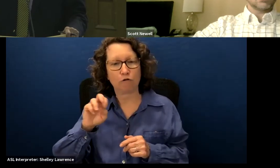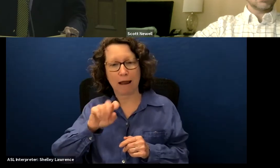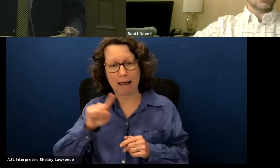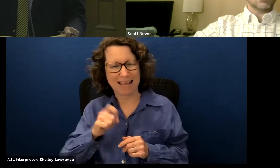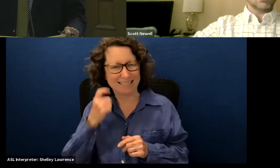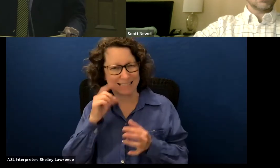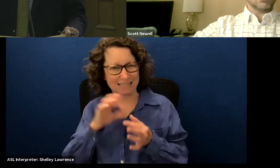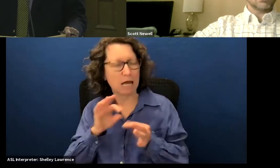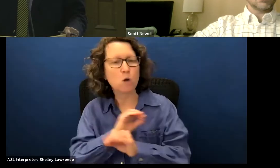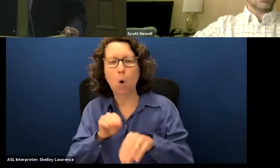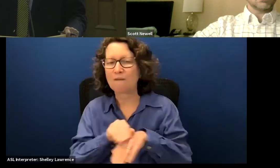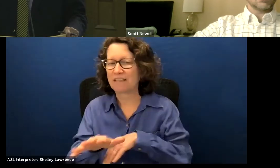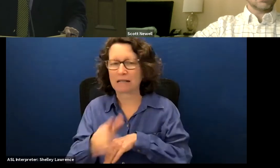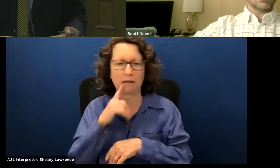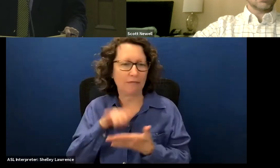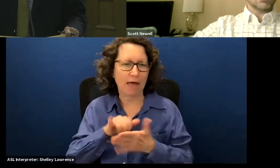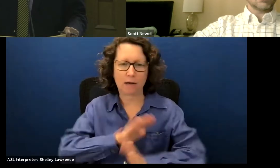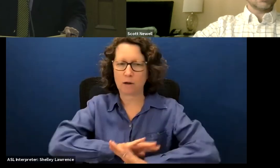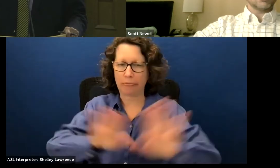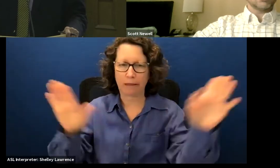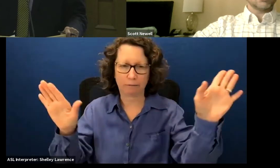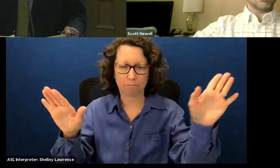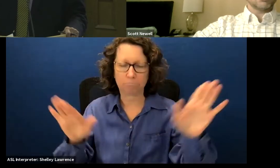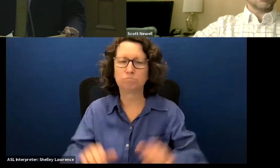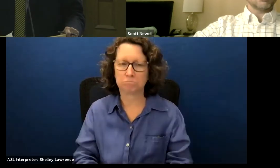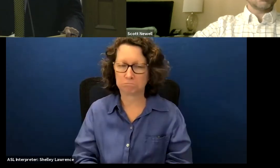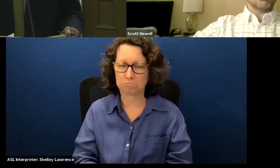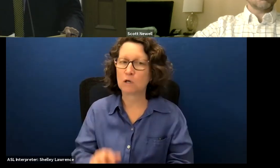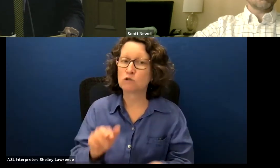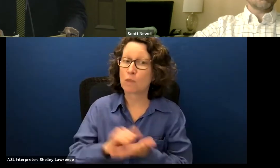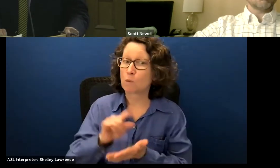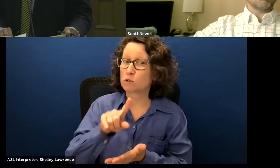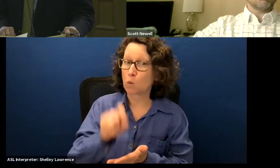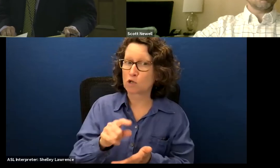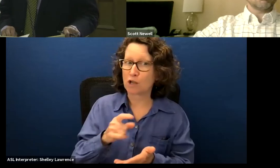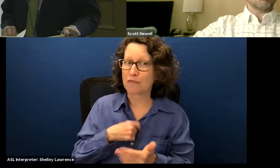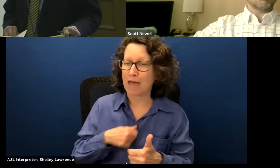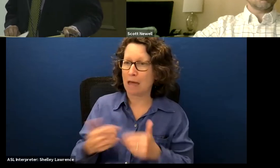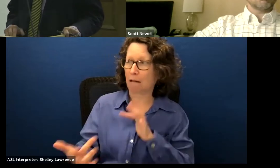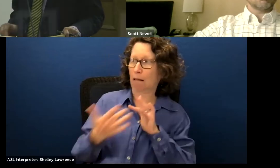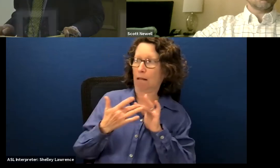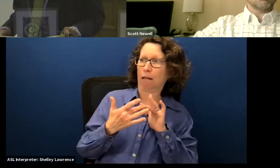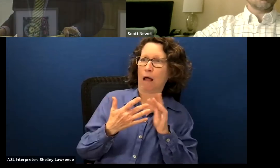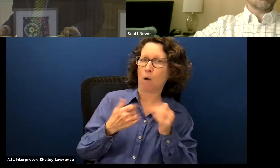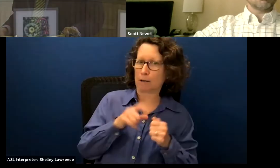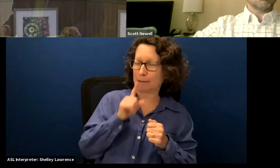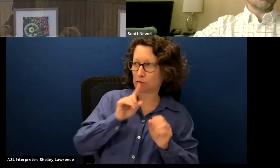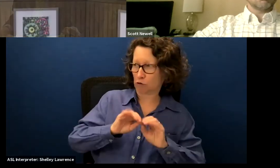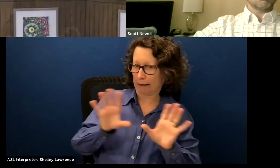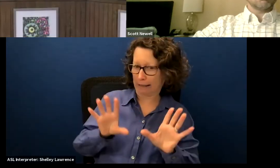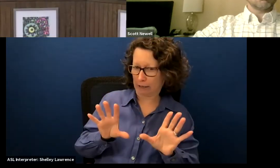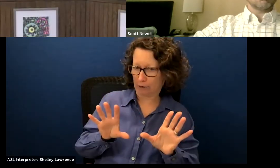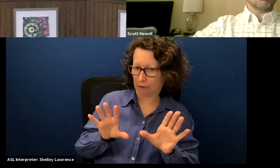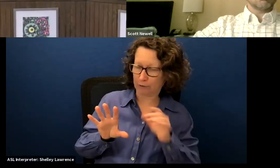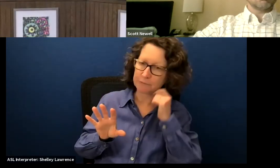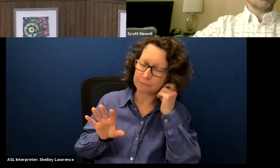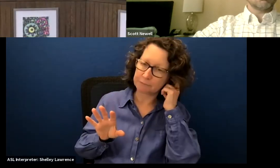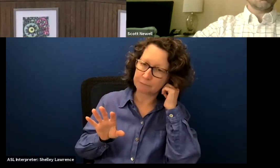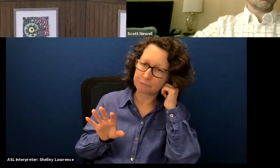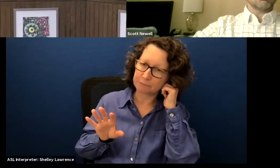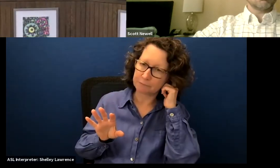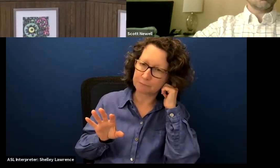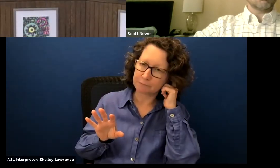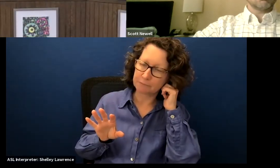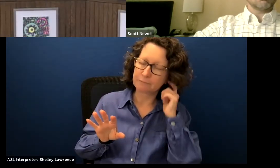has no effect on that whatsoever. Okay. So that was a question that was reached out to me, so I just wanted to be sure that was the